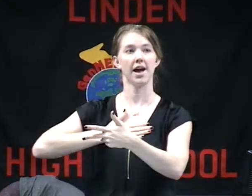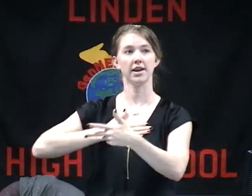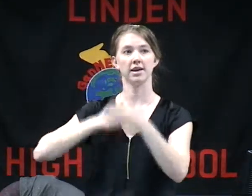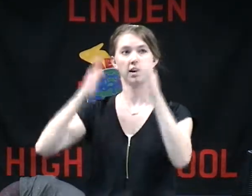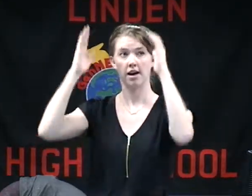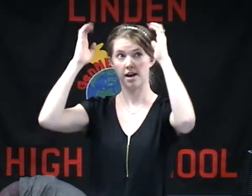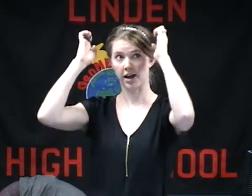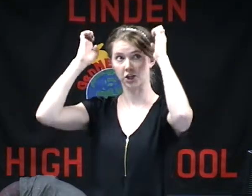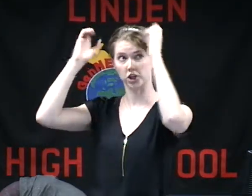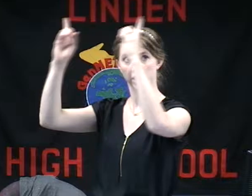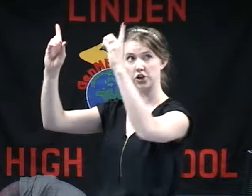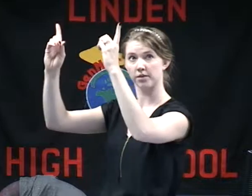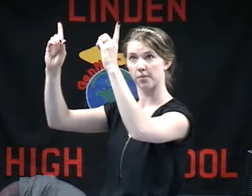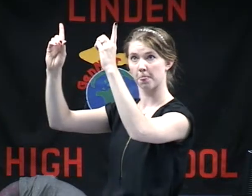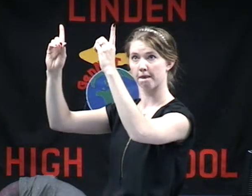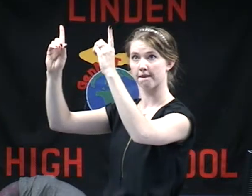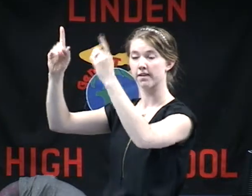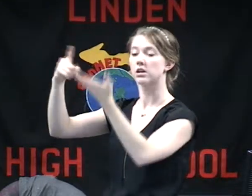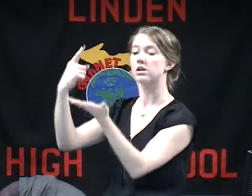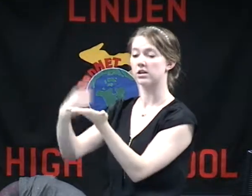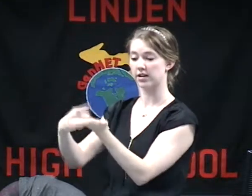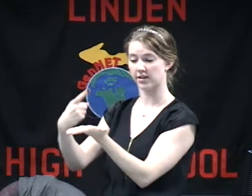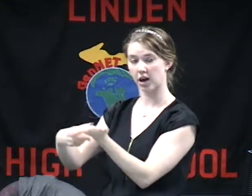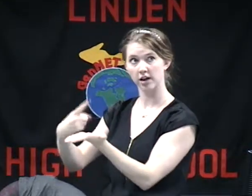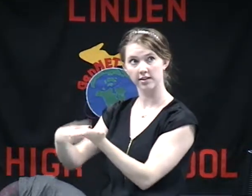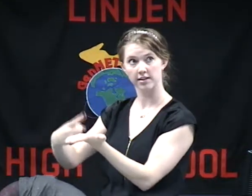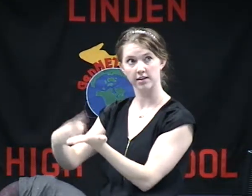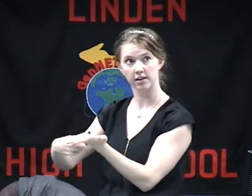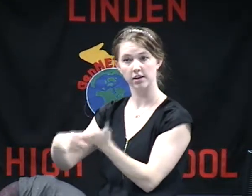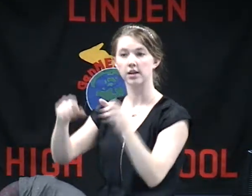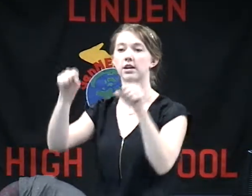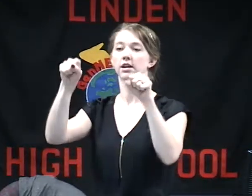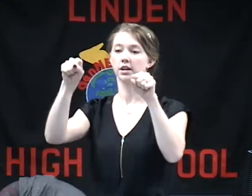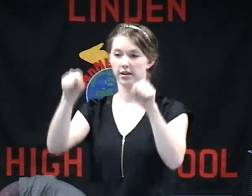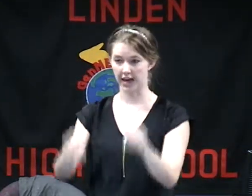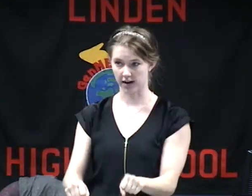My education, discuss, can.